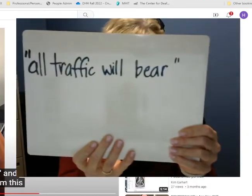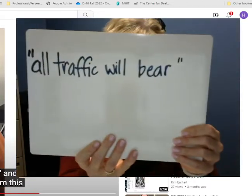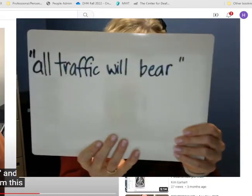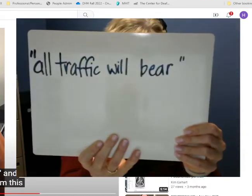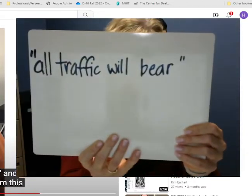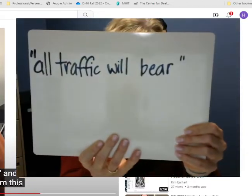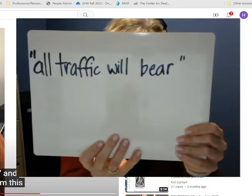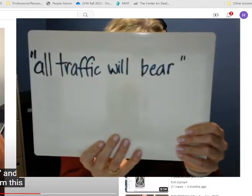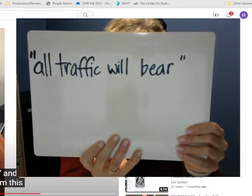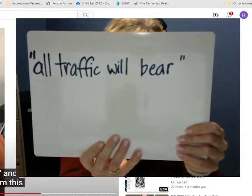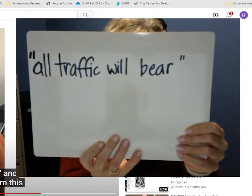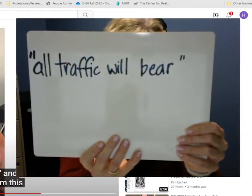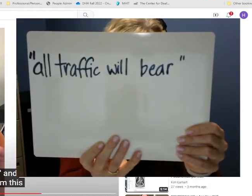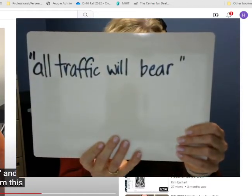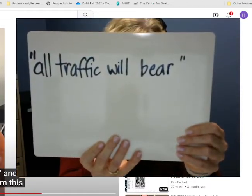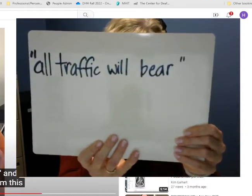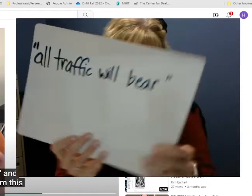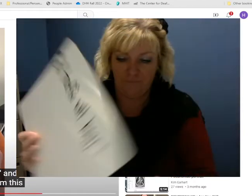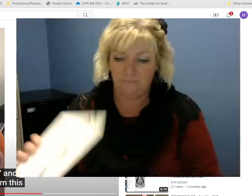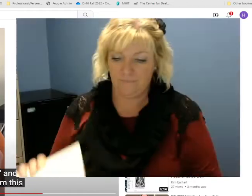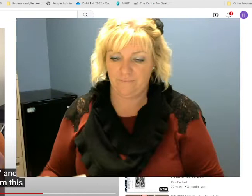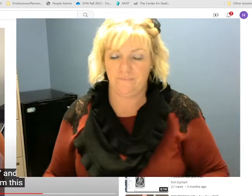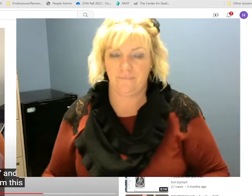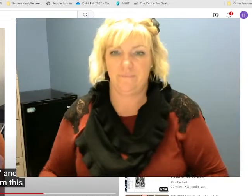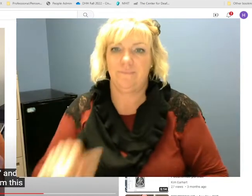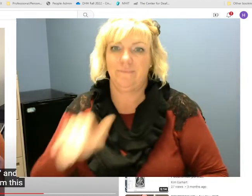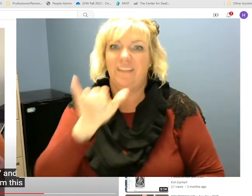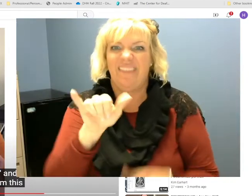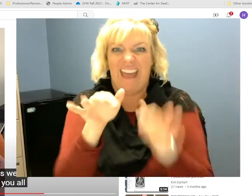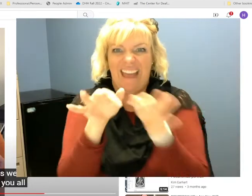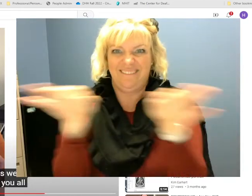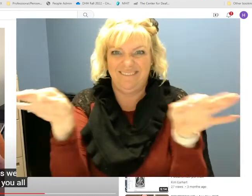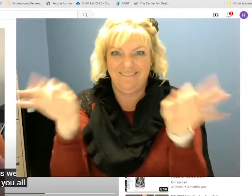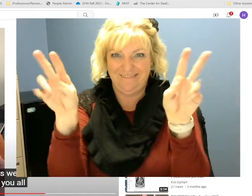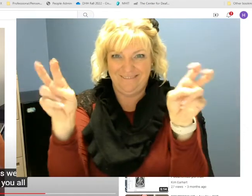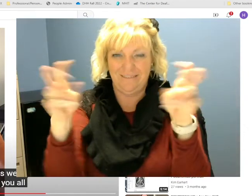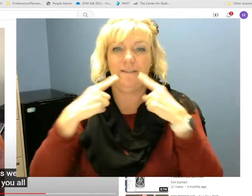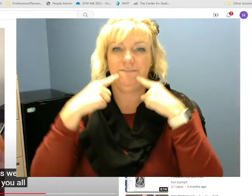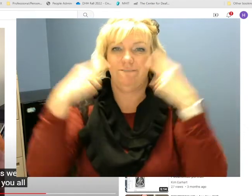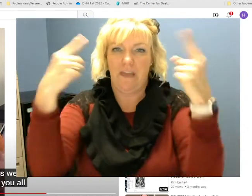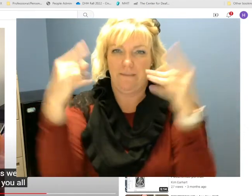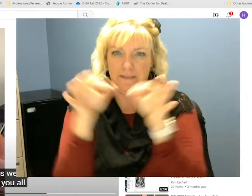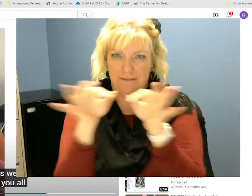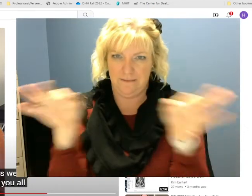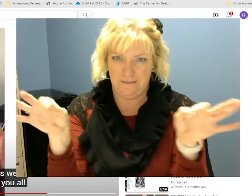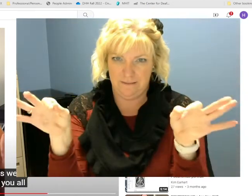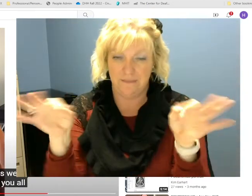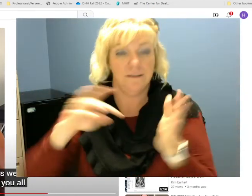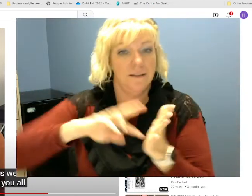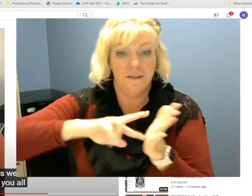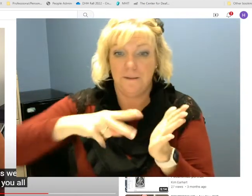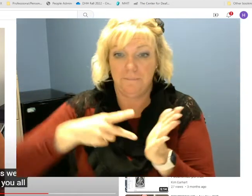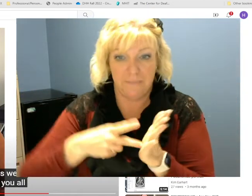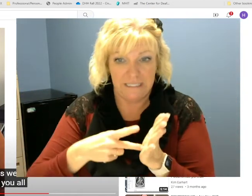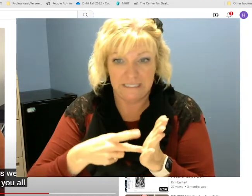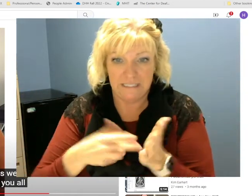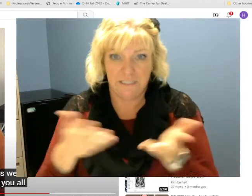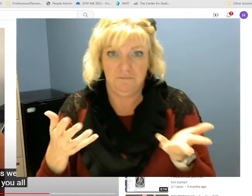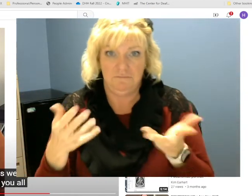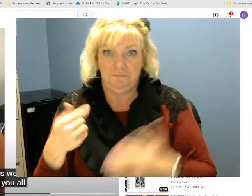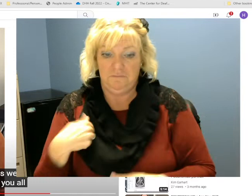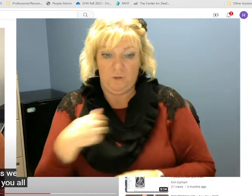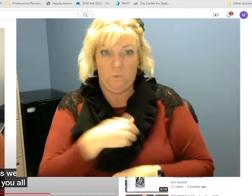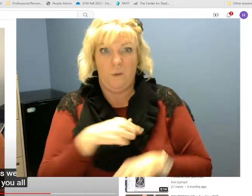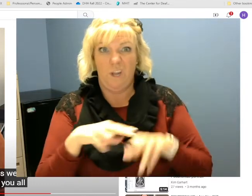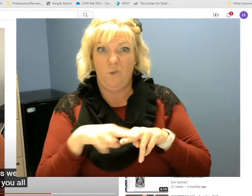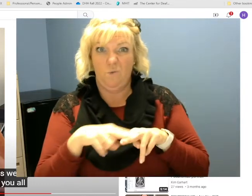traffic will bear. And that's the famous expression from this book. And what he meant by that is, we're the railroad. We